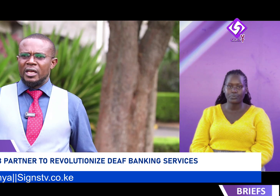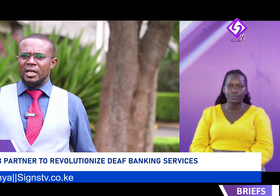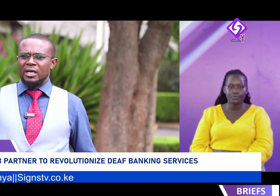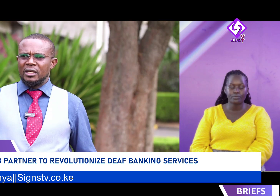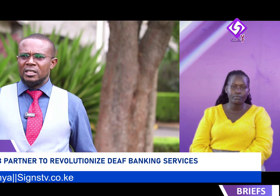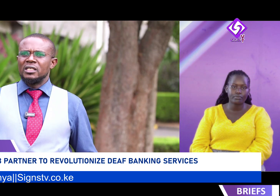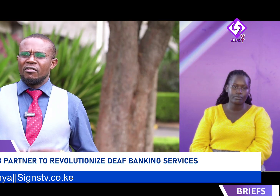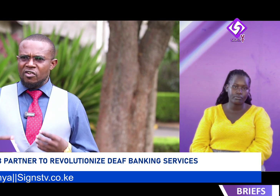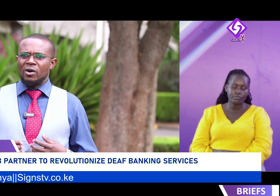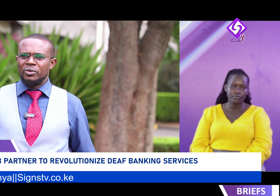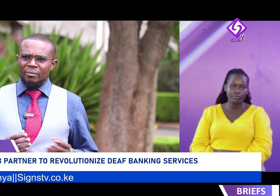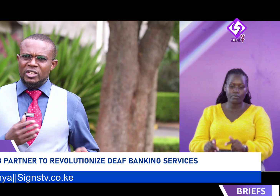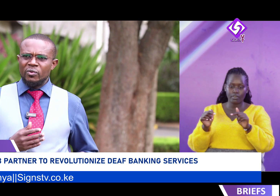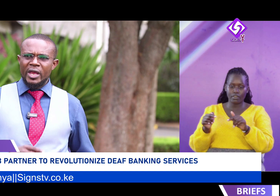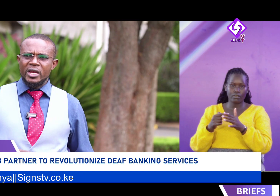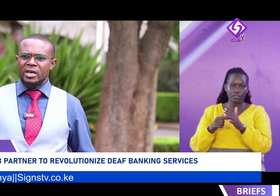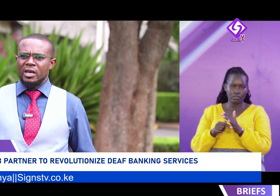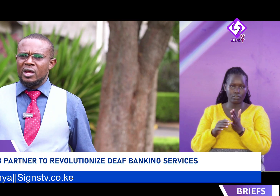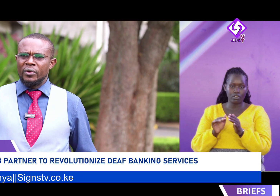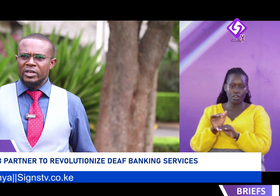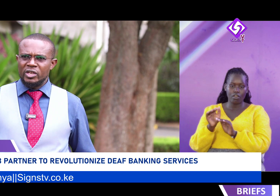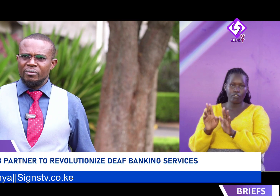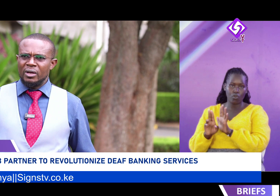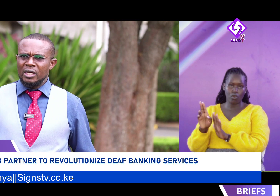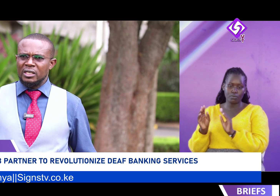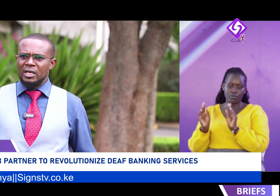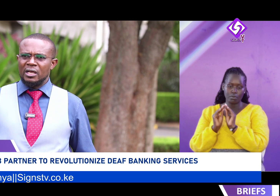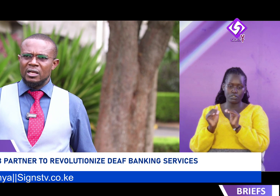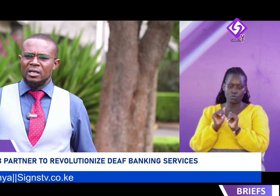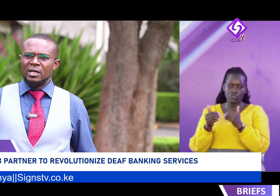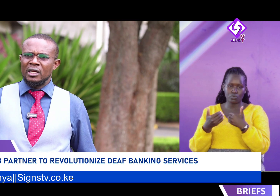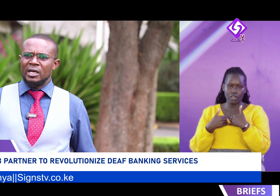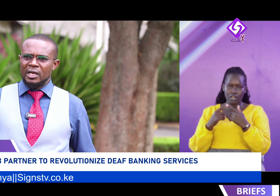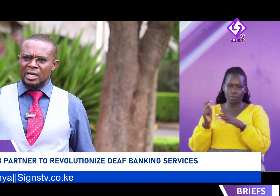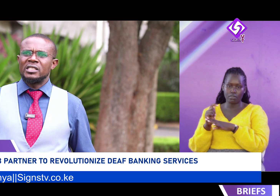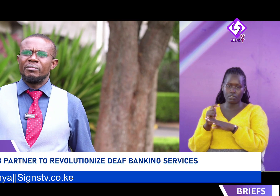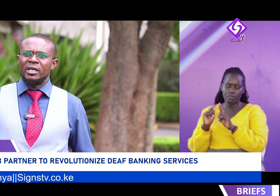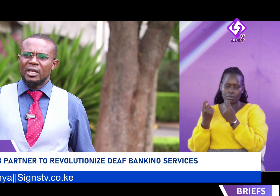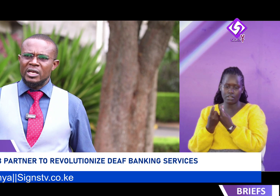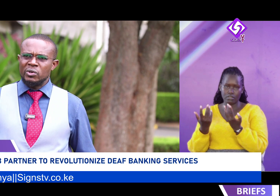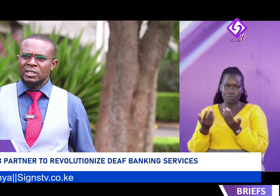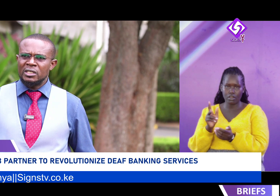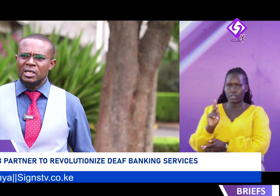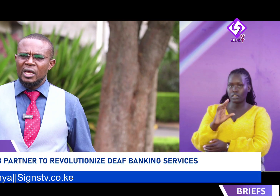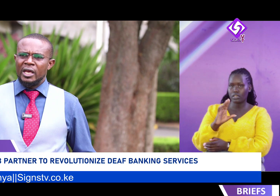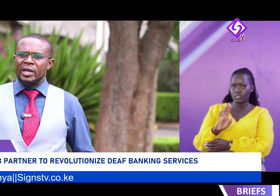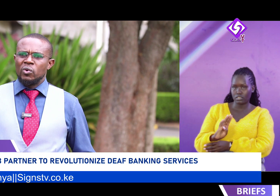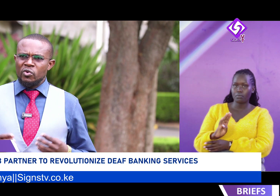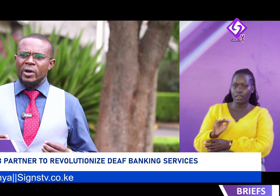And this is a follow-up to the meeting we had with the team at KCB headquarters. And what we were